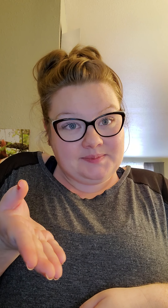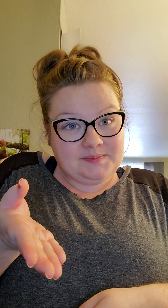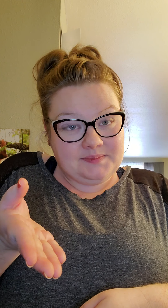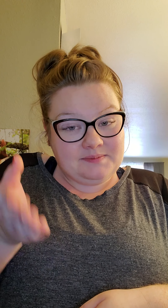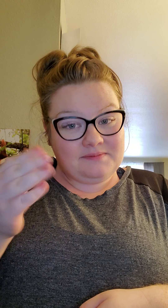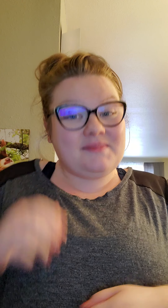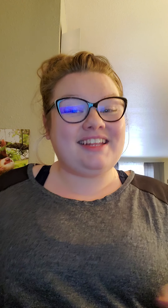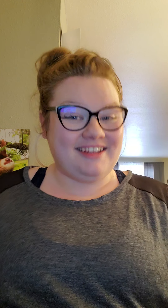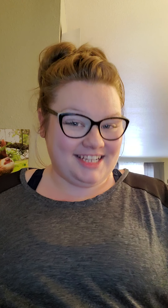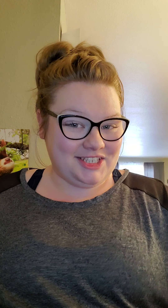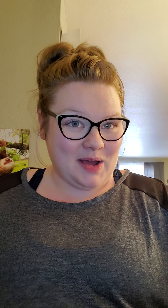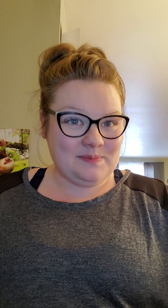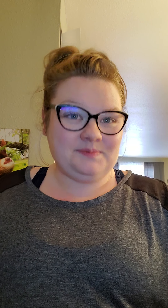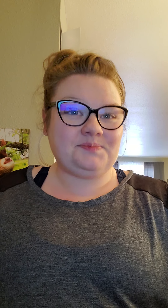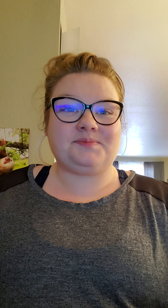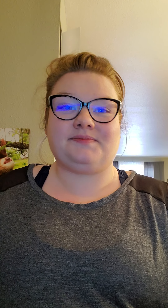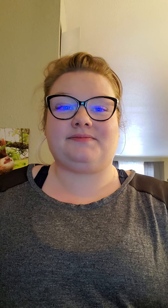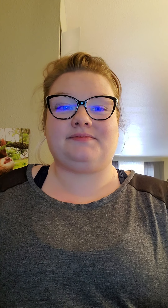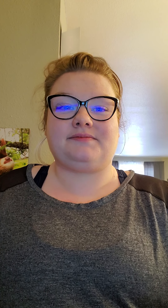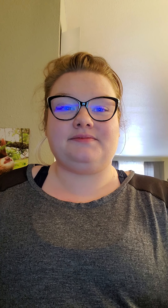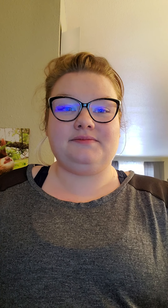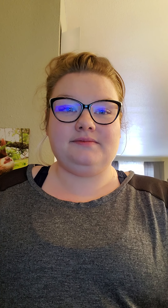Nice job. Okay.